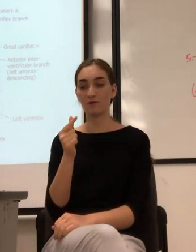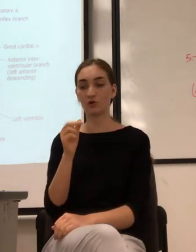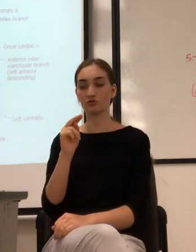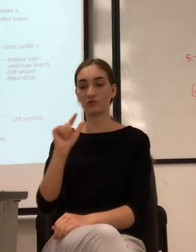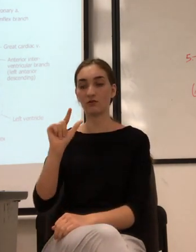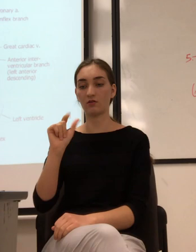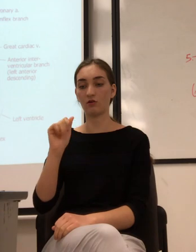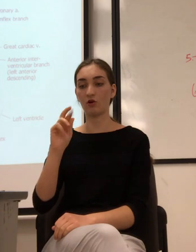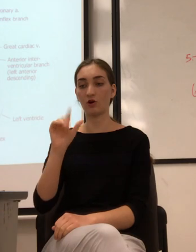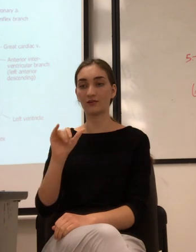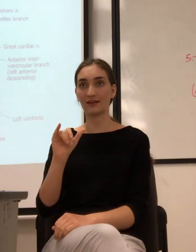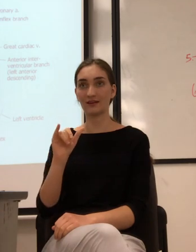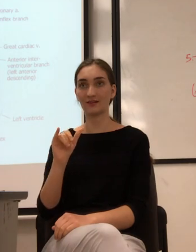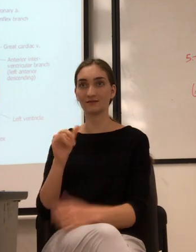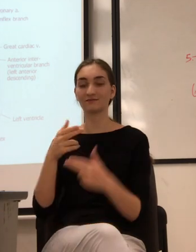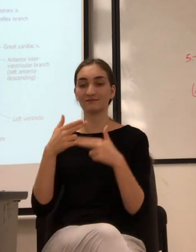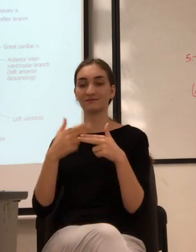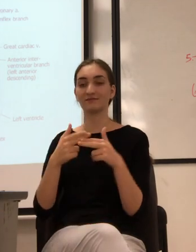vein.